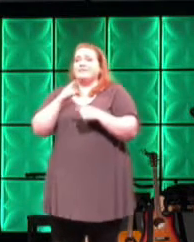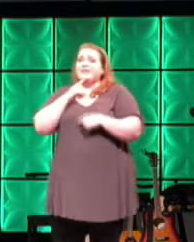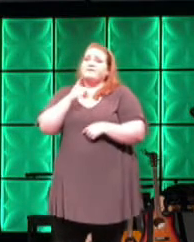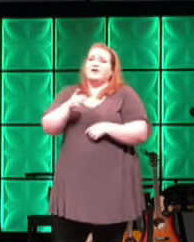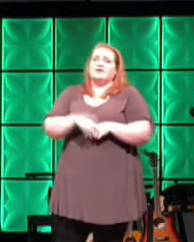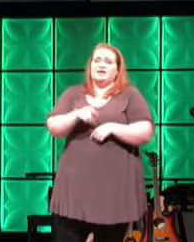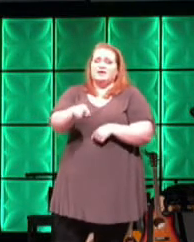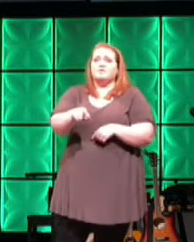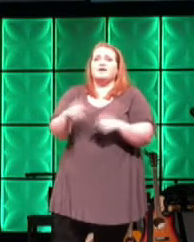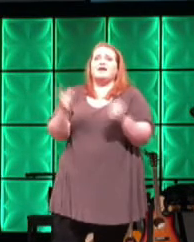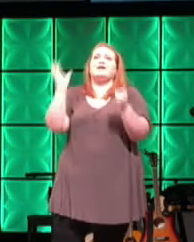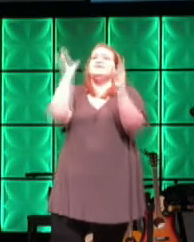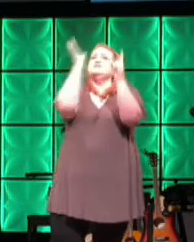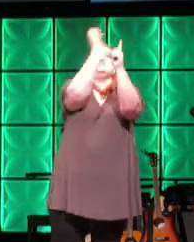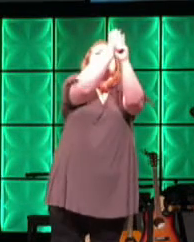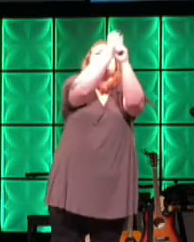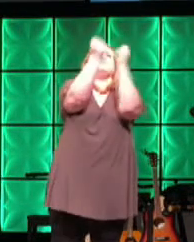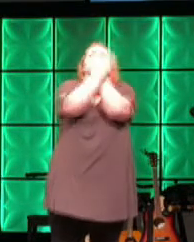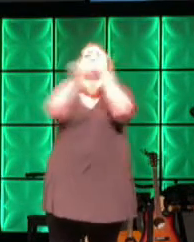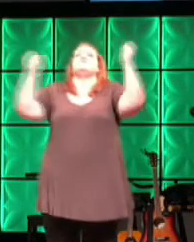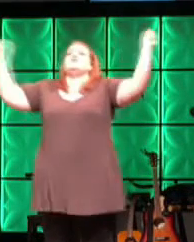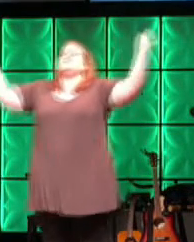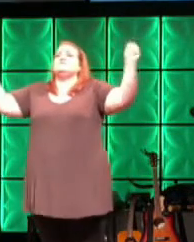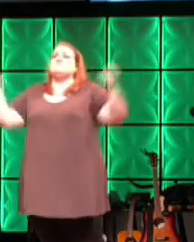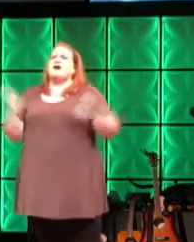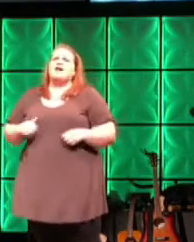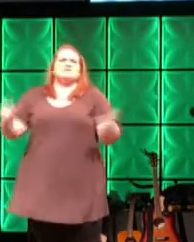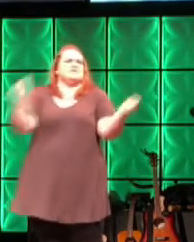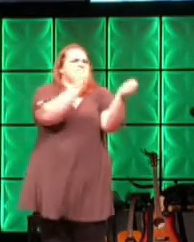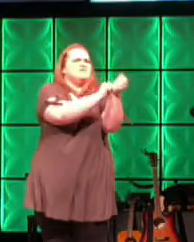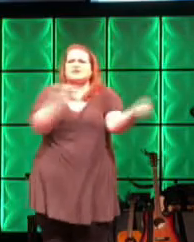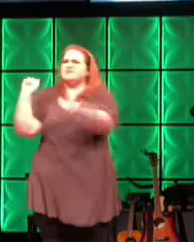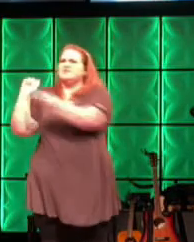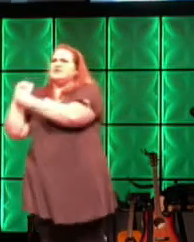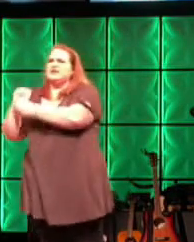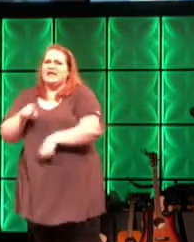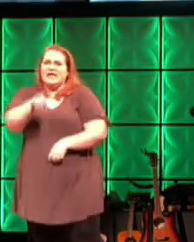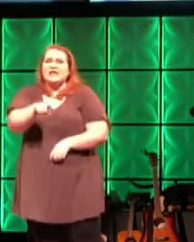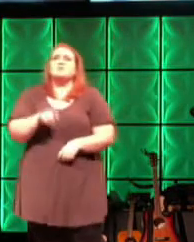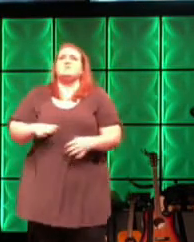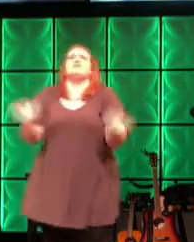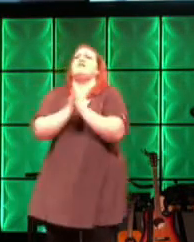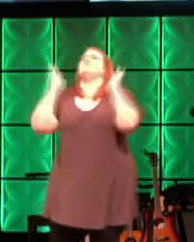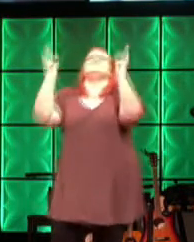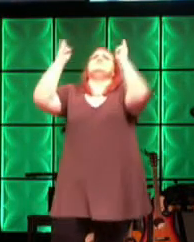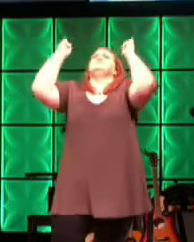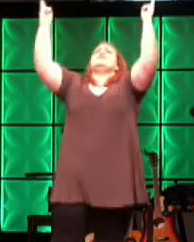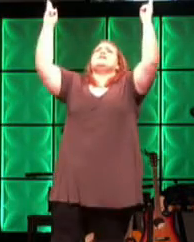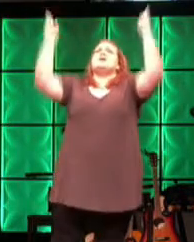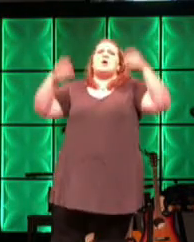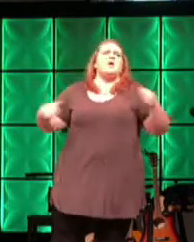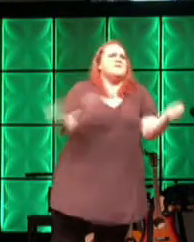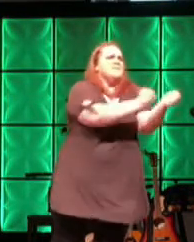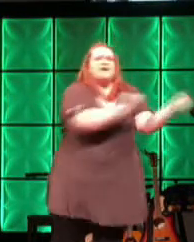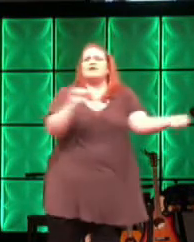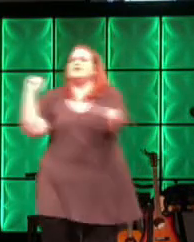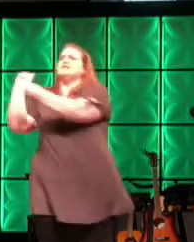would accomplish salvation by such infliction. He would be Hosanna by